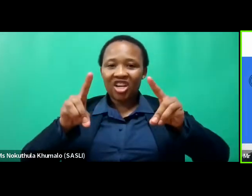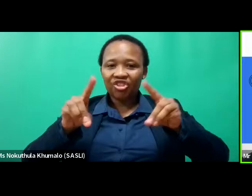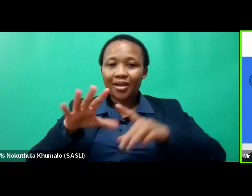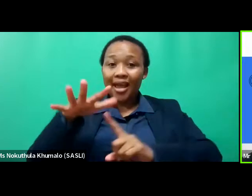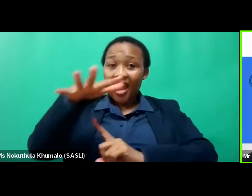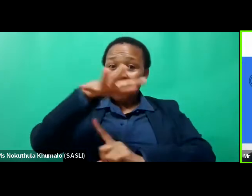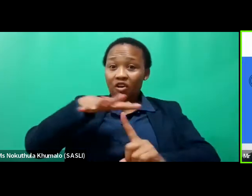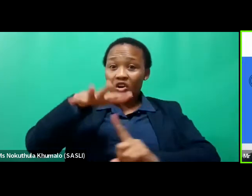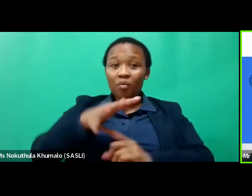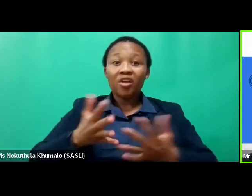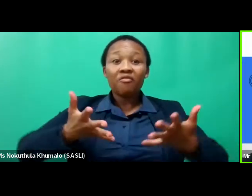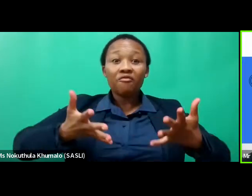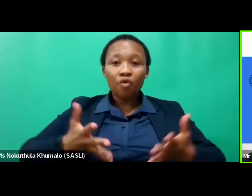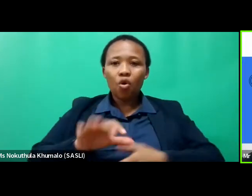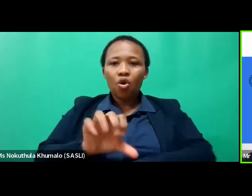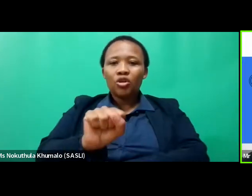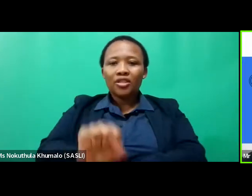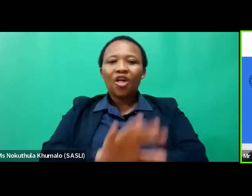Sign Language users.